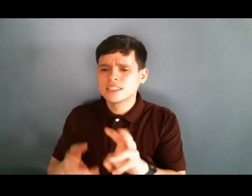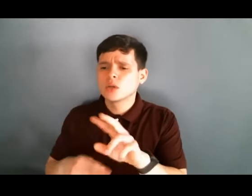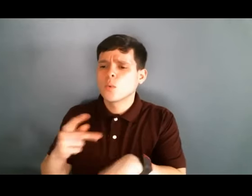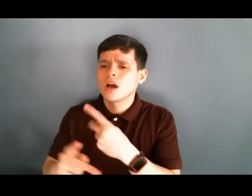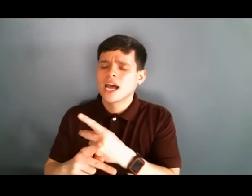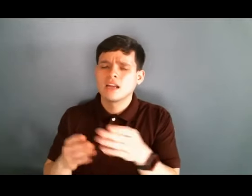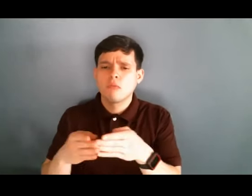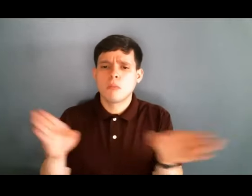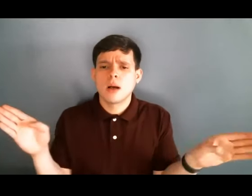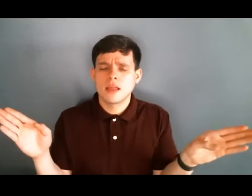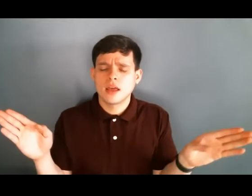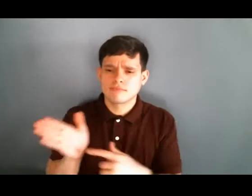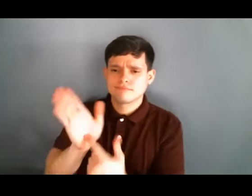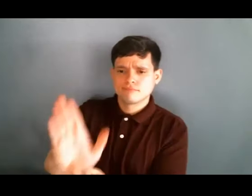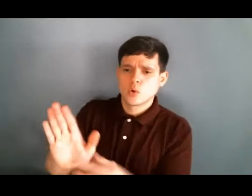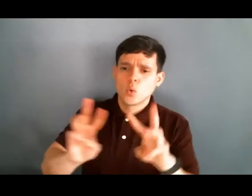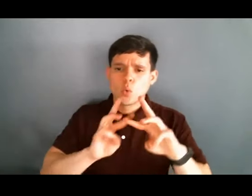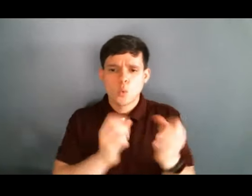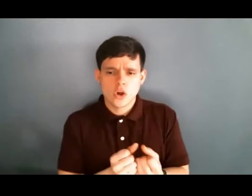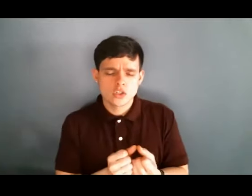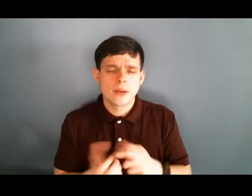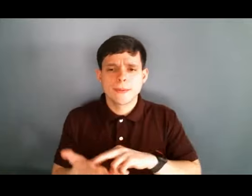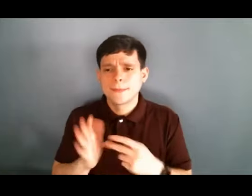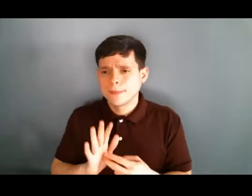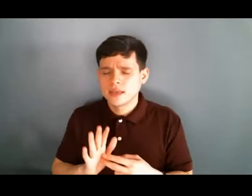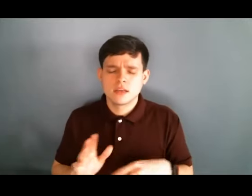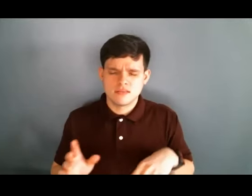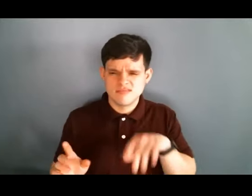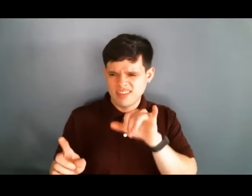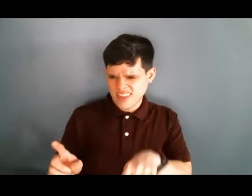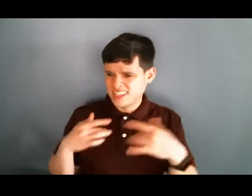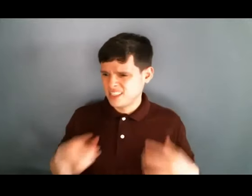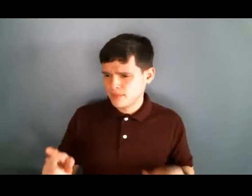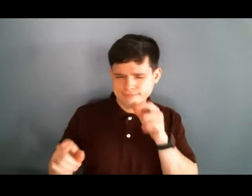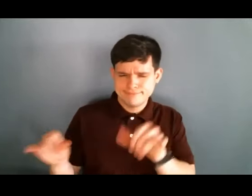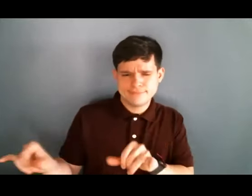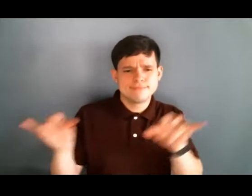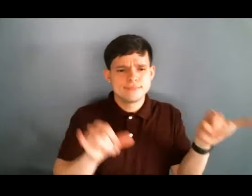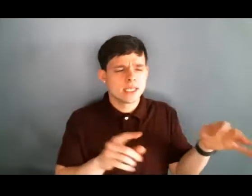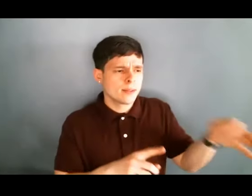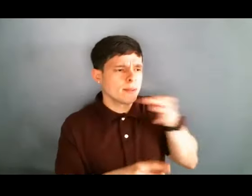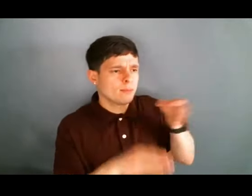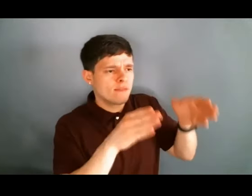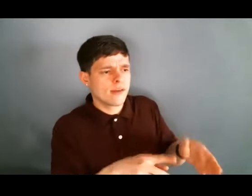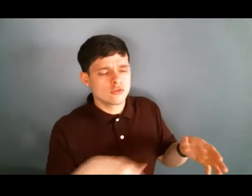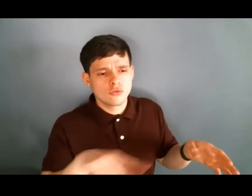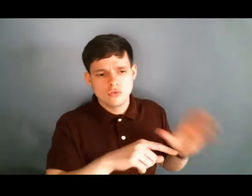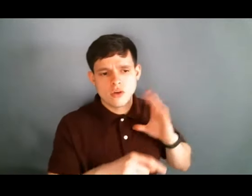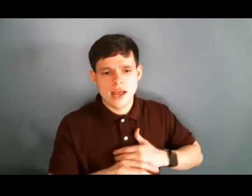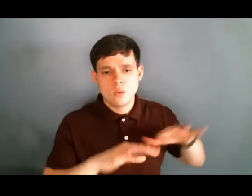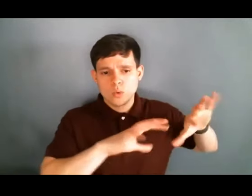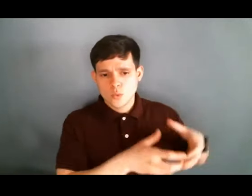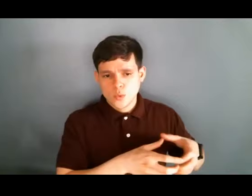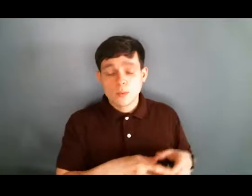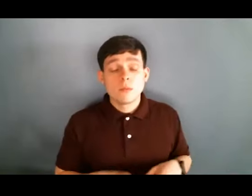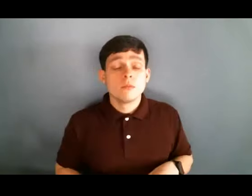that we've had. Often these reflect the kind of professionals who are in our network. That said, you can also